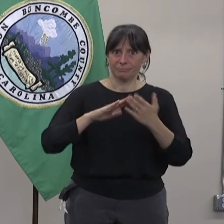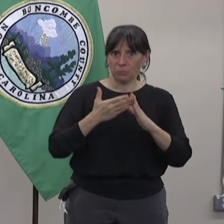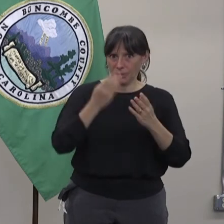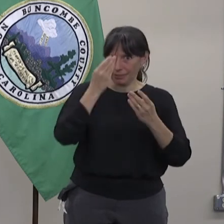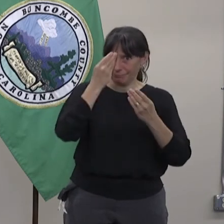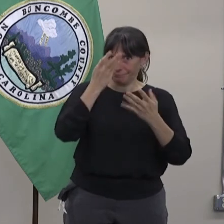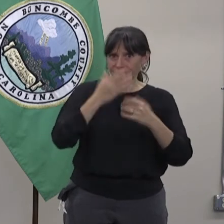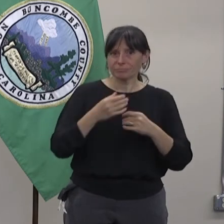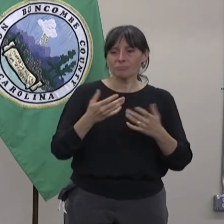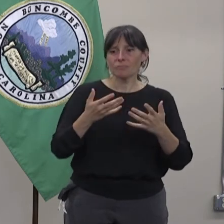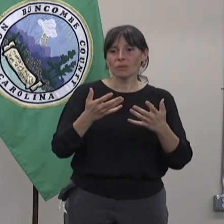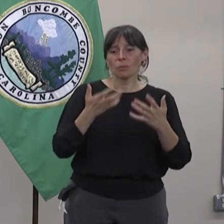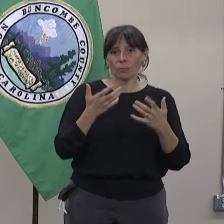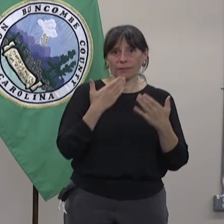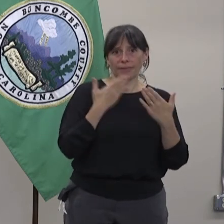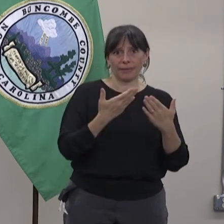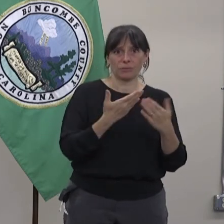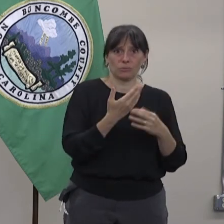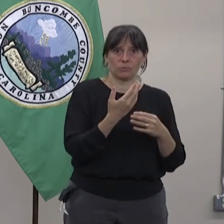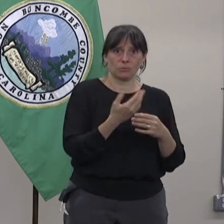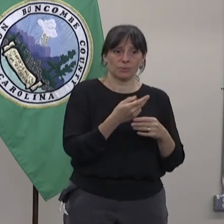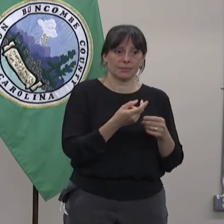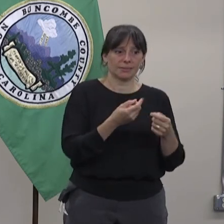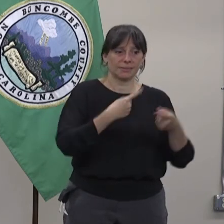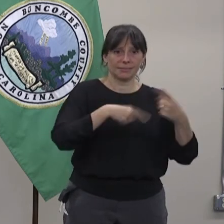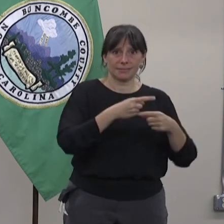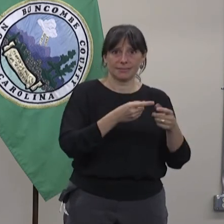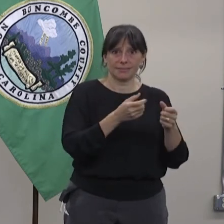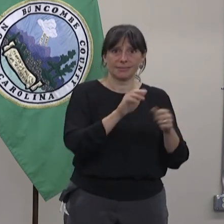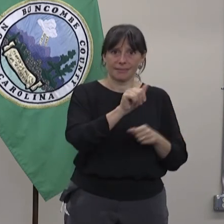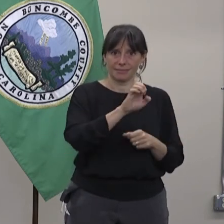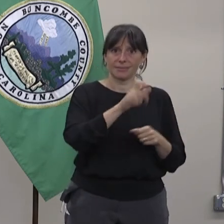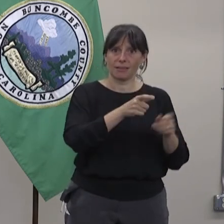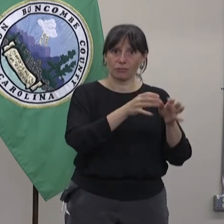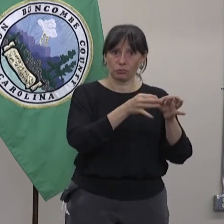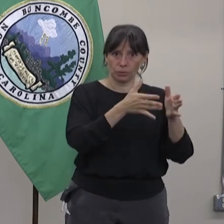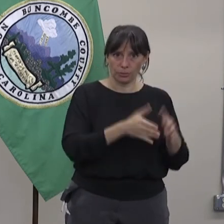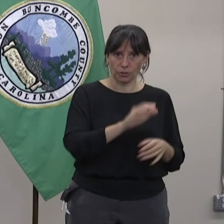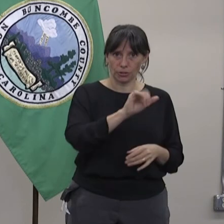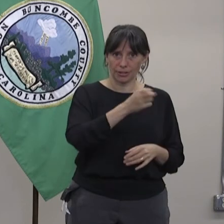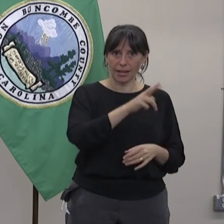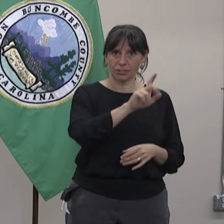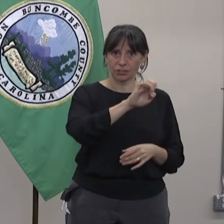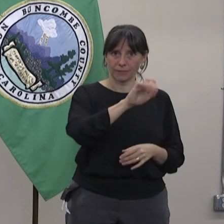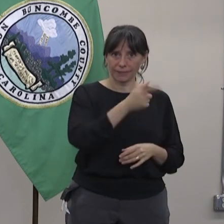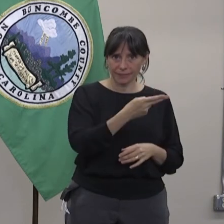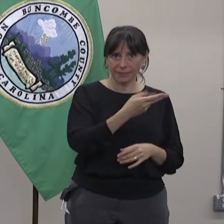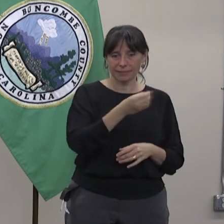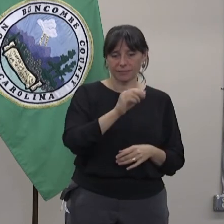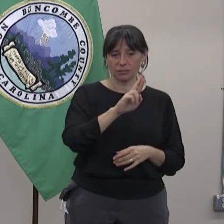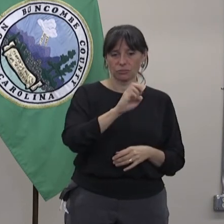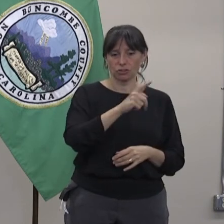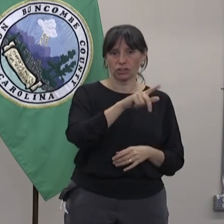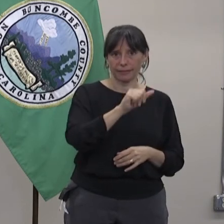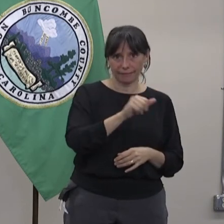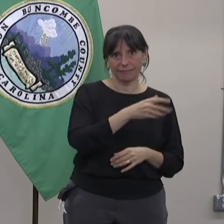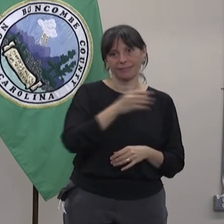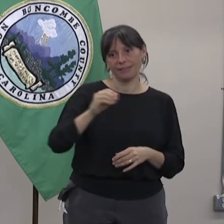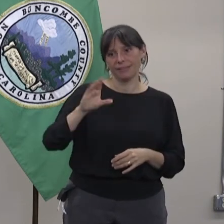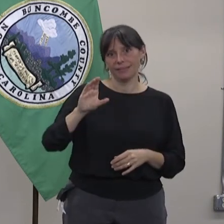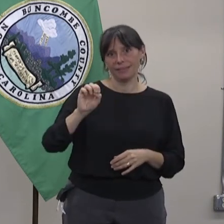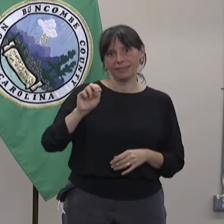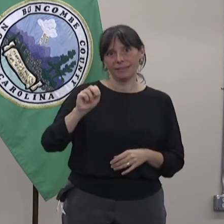to our American Sign Language interpreters, Ashley and Regina, and thank you to Senzatle Language Justice Cooperative